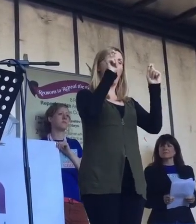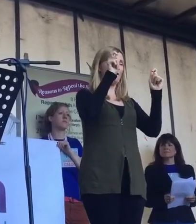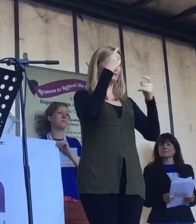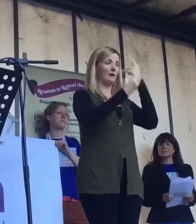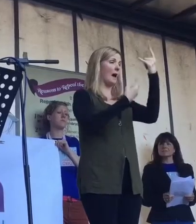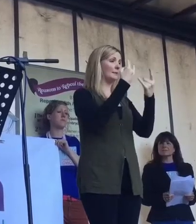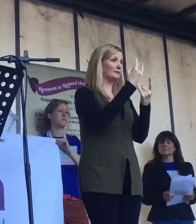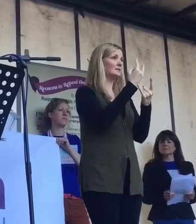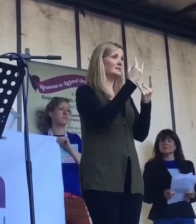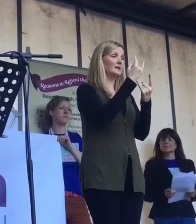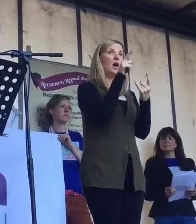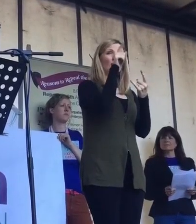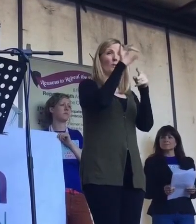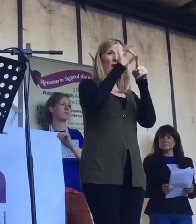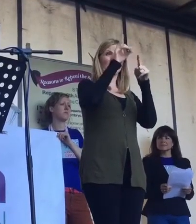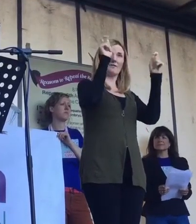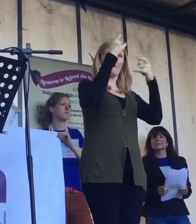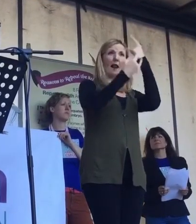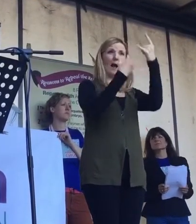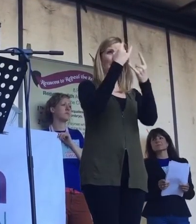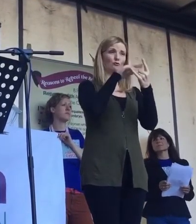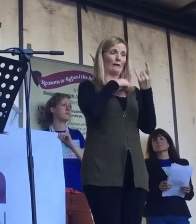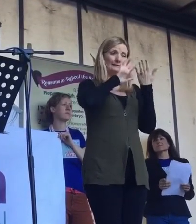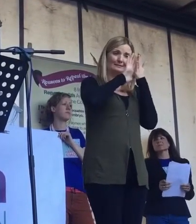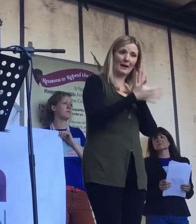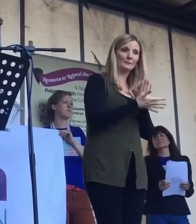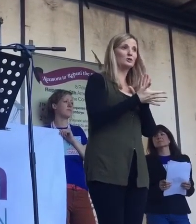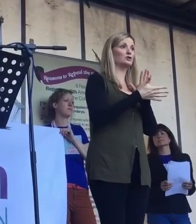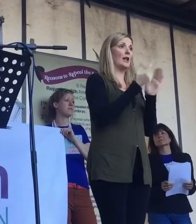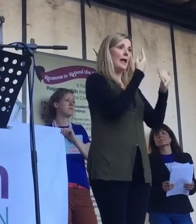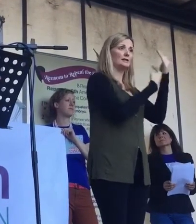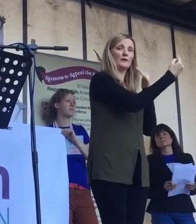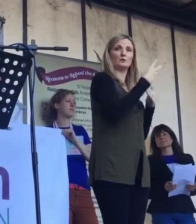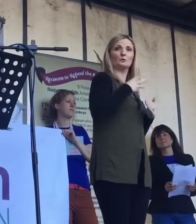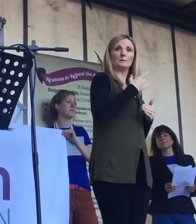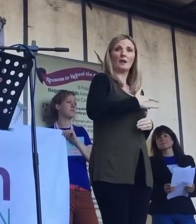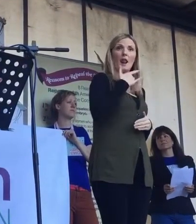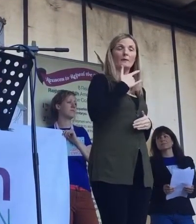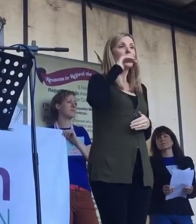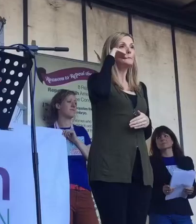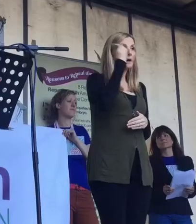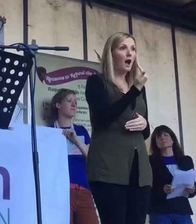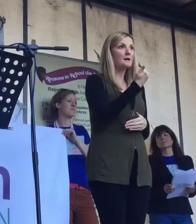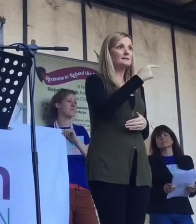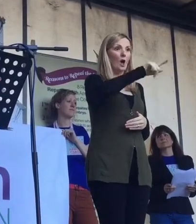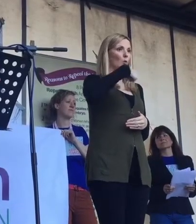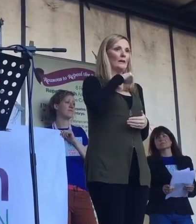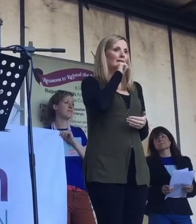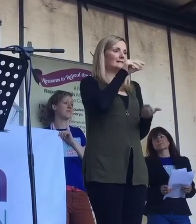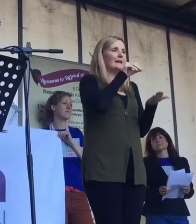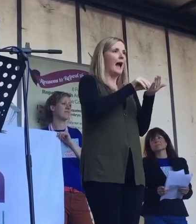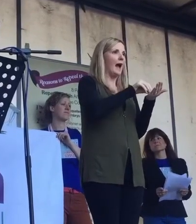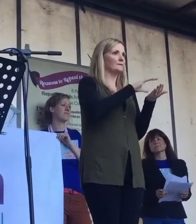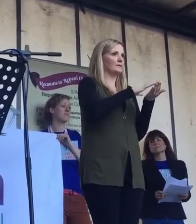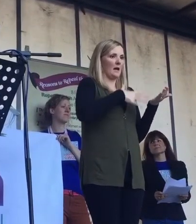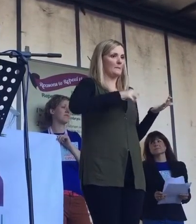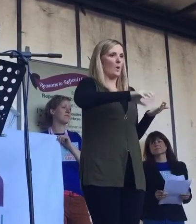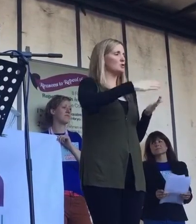that devastated the lives of individual women because of the lack of our abortion